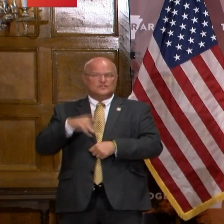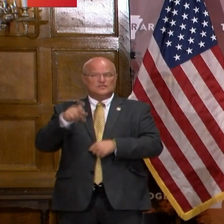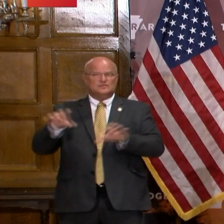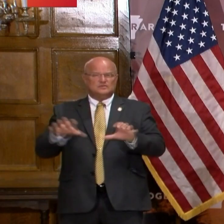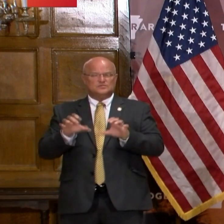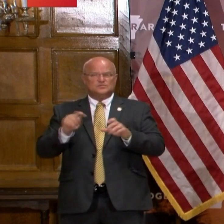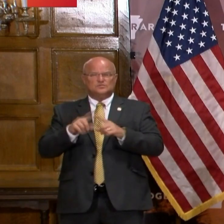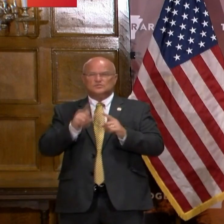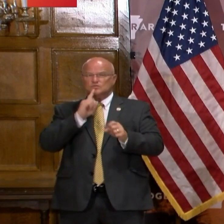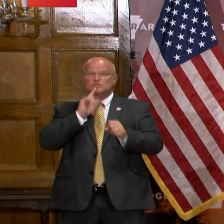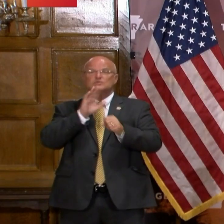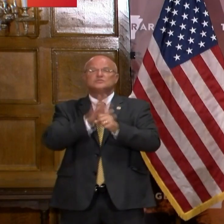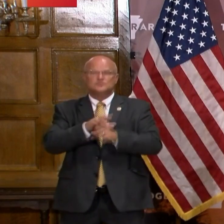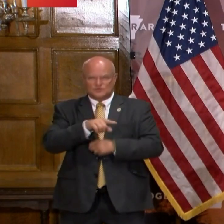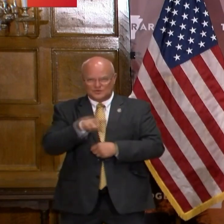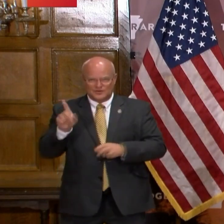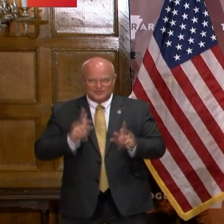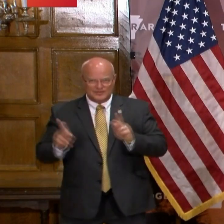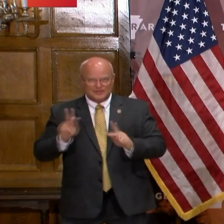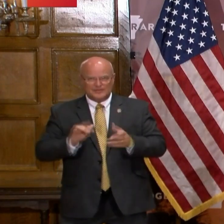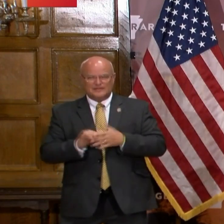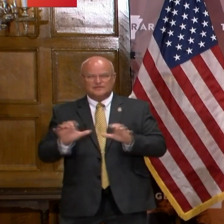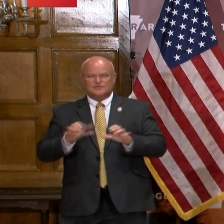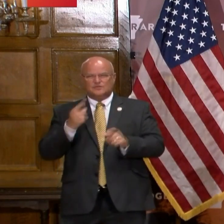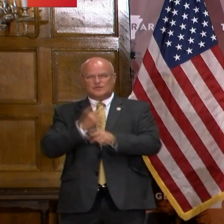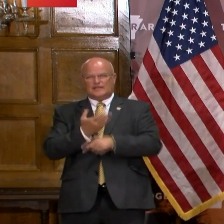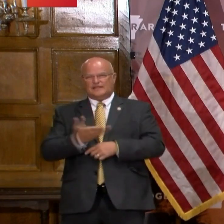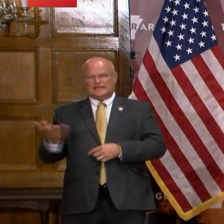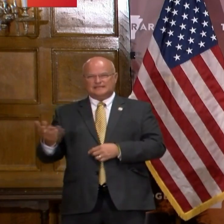do to kind of reassure those people?